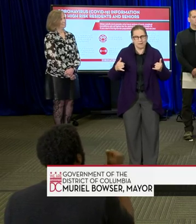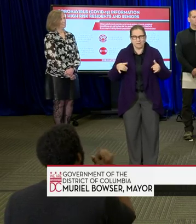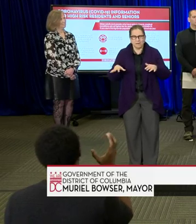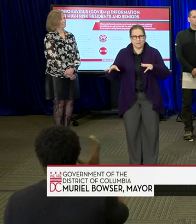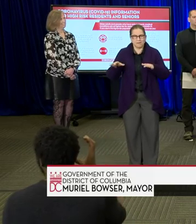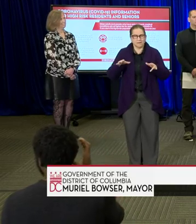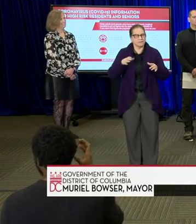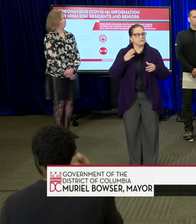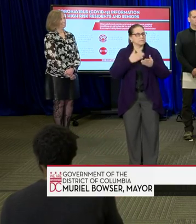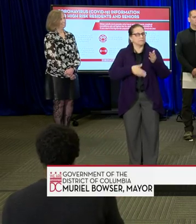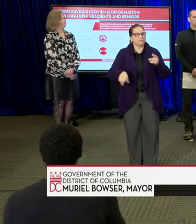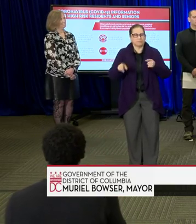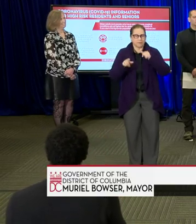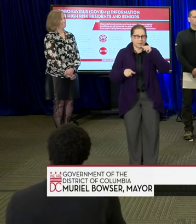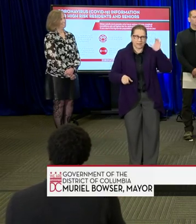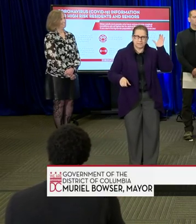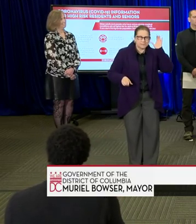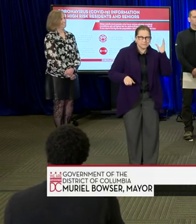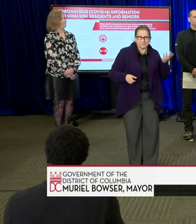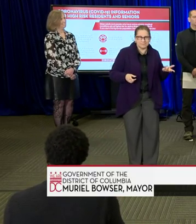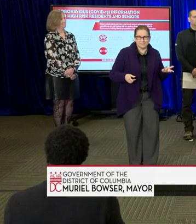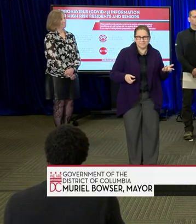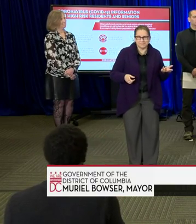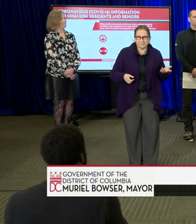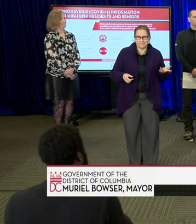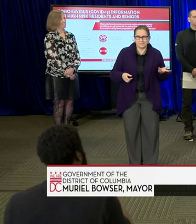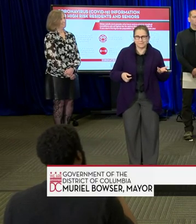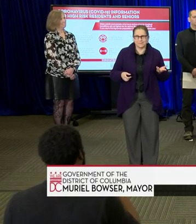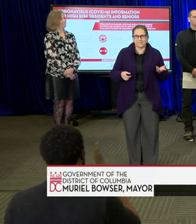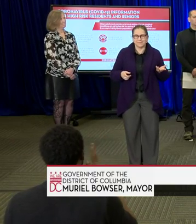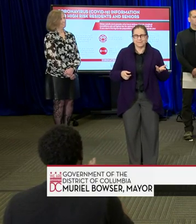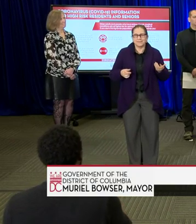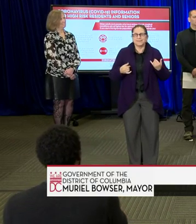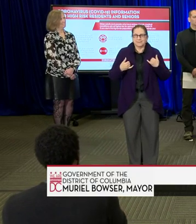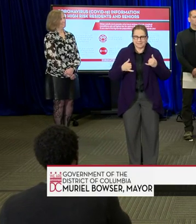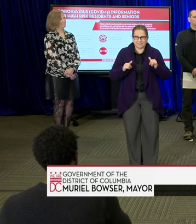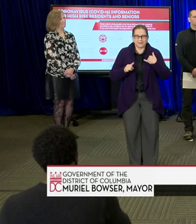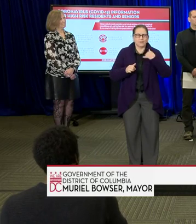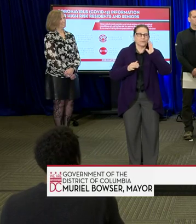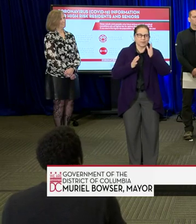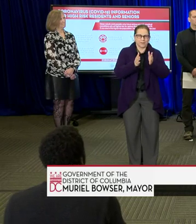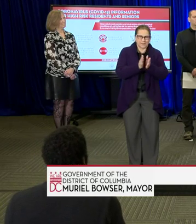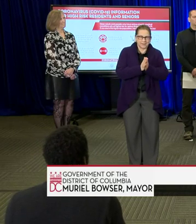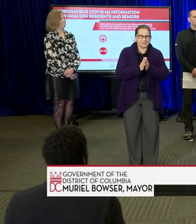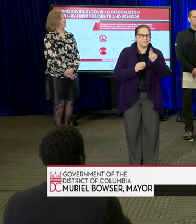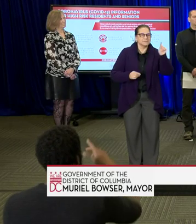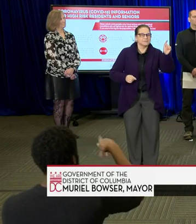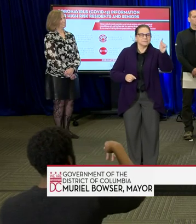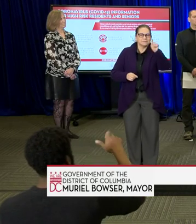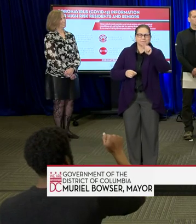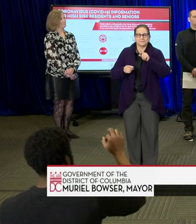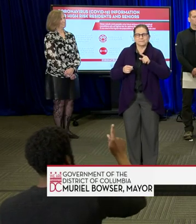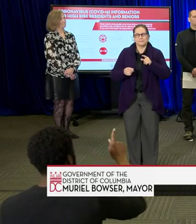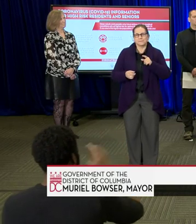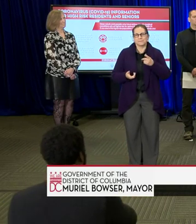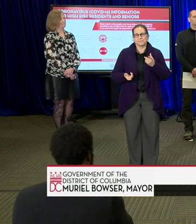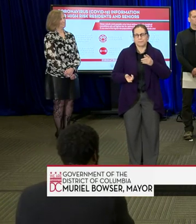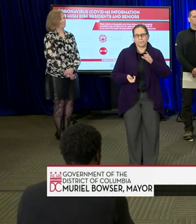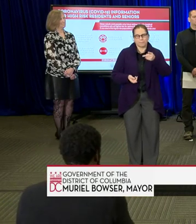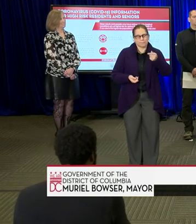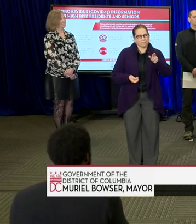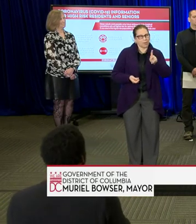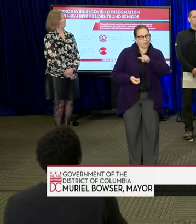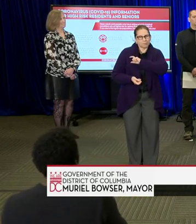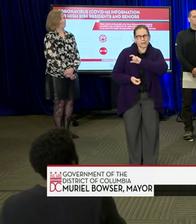directions here, but we are going to ask our teams to move along people who are